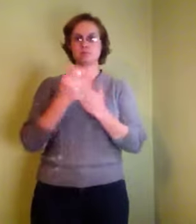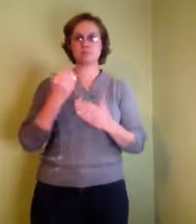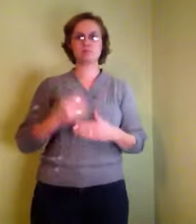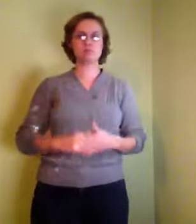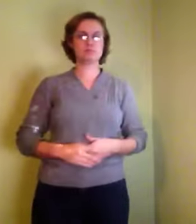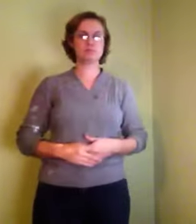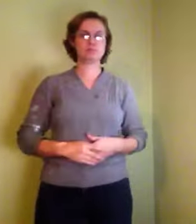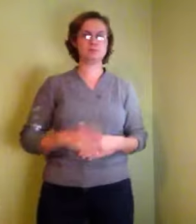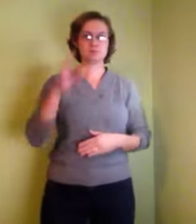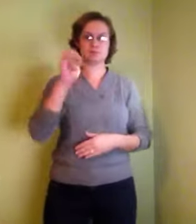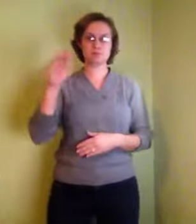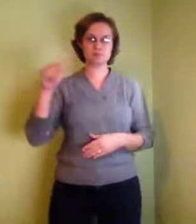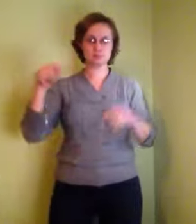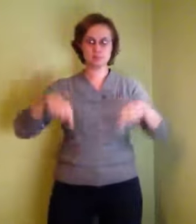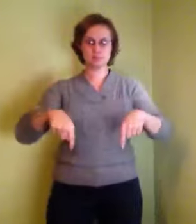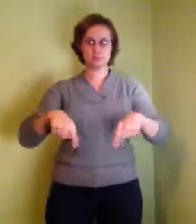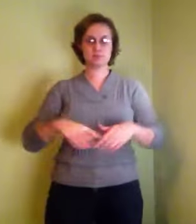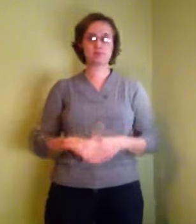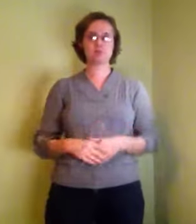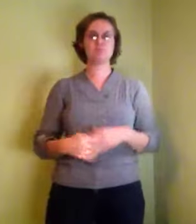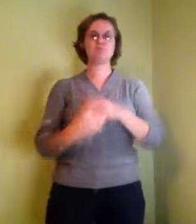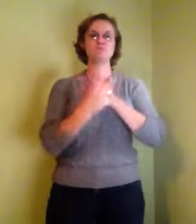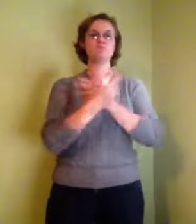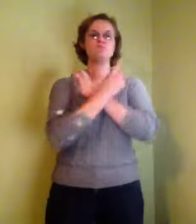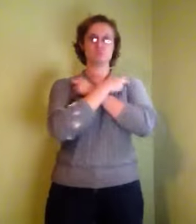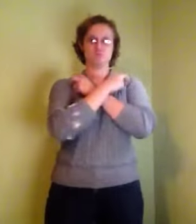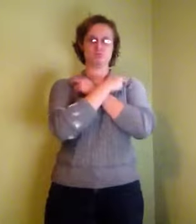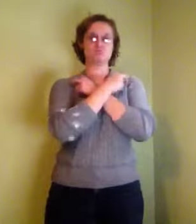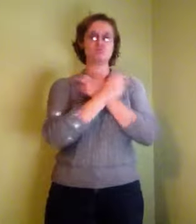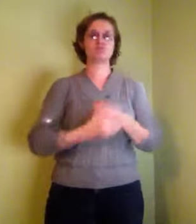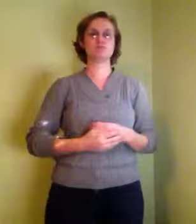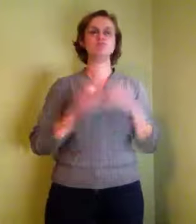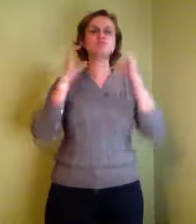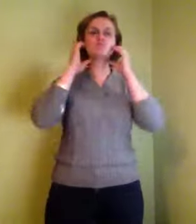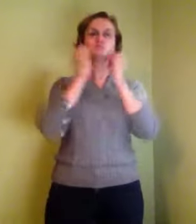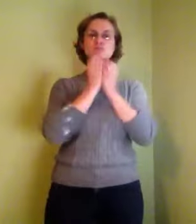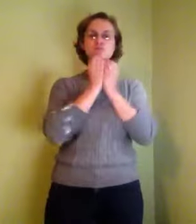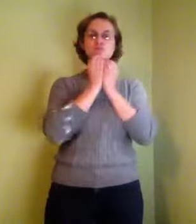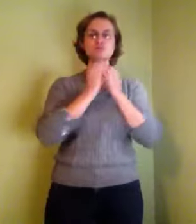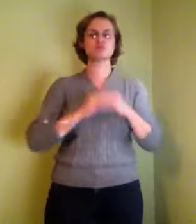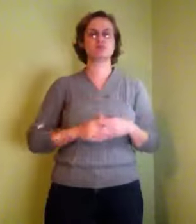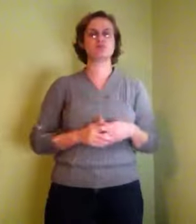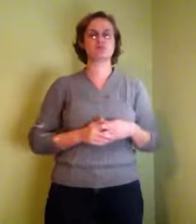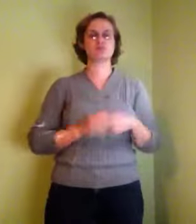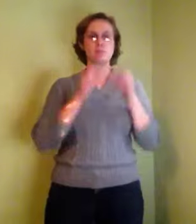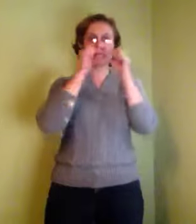Feet, Bones, Beard, Mustache,